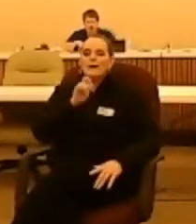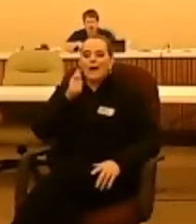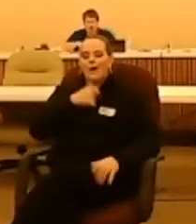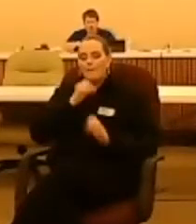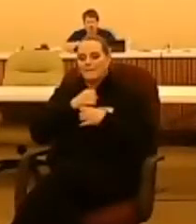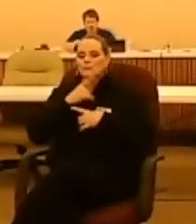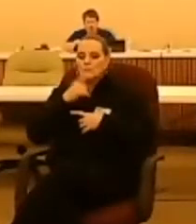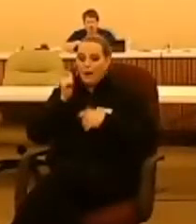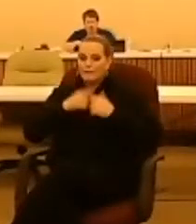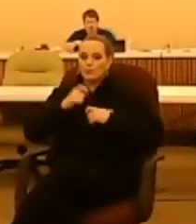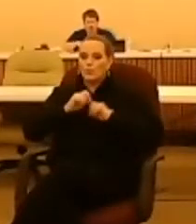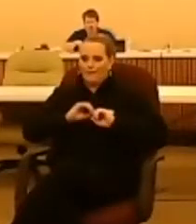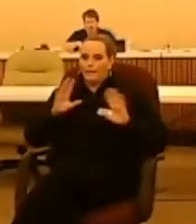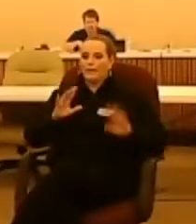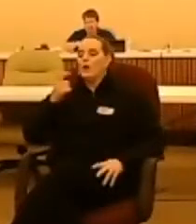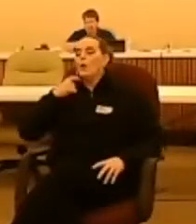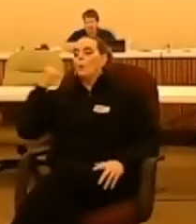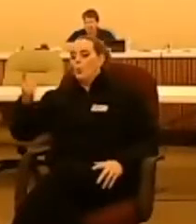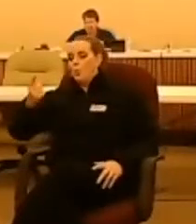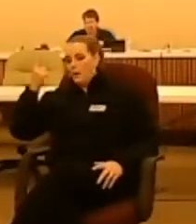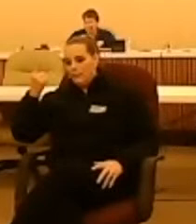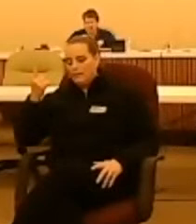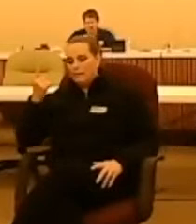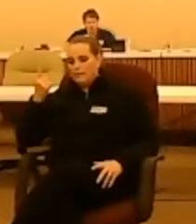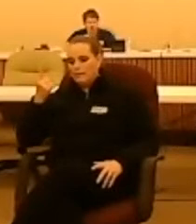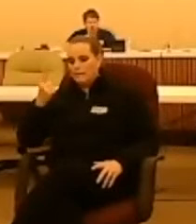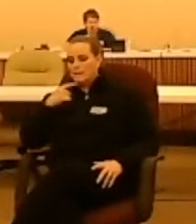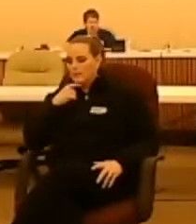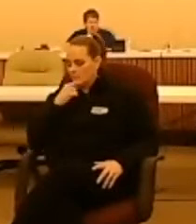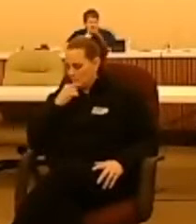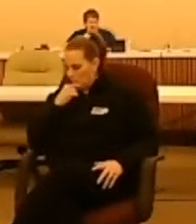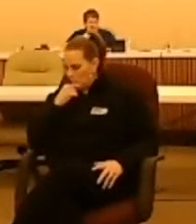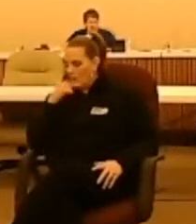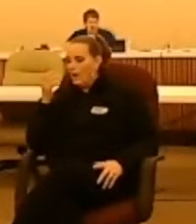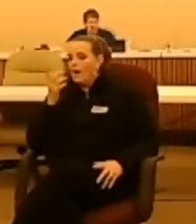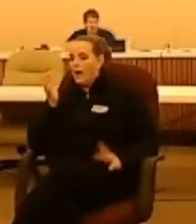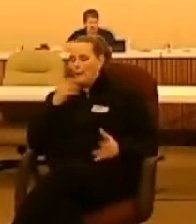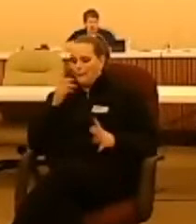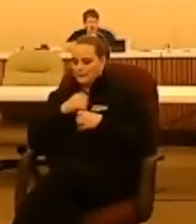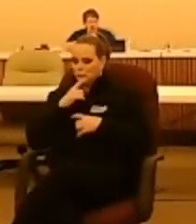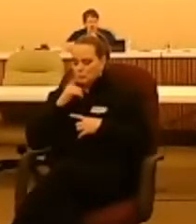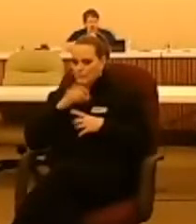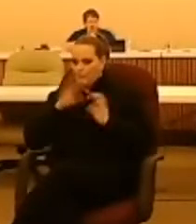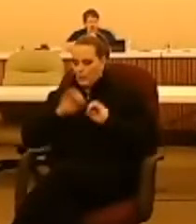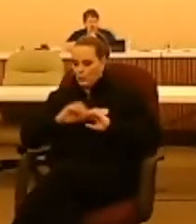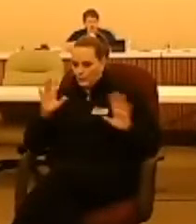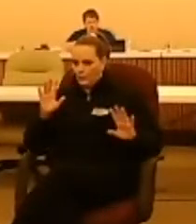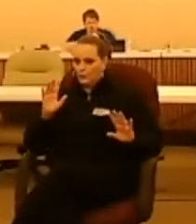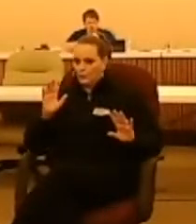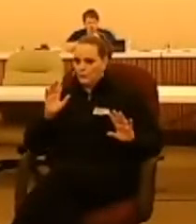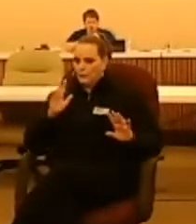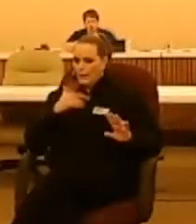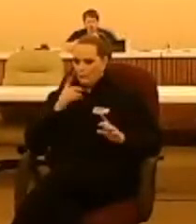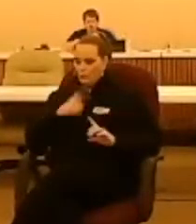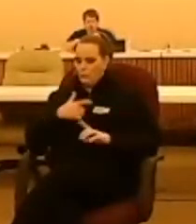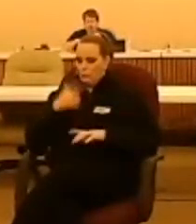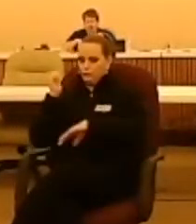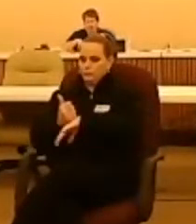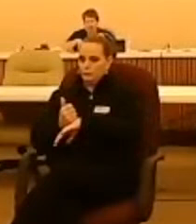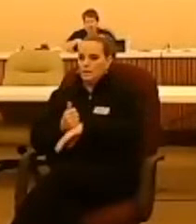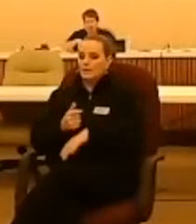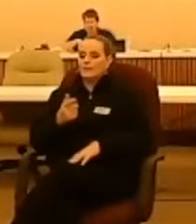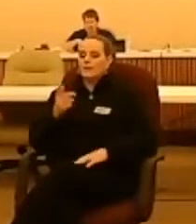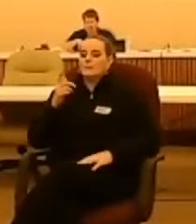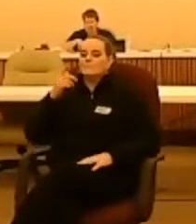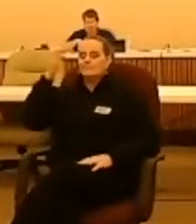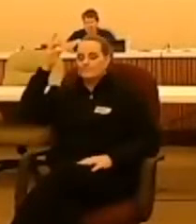sure because one of the things that comes in, I want to make sure people are clear is what we're putting in place. Right.